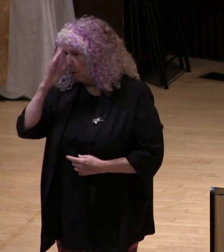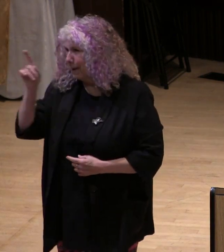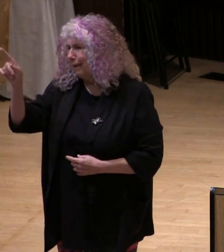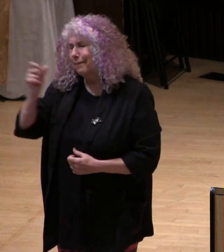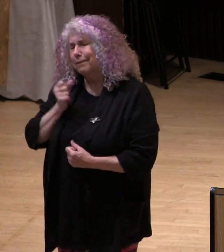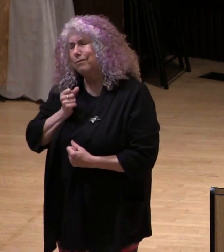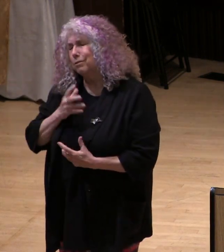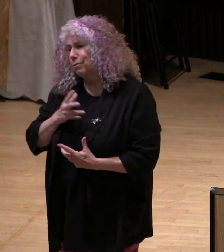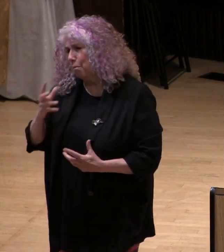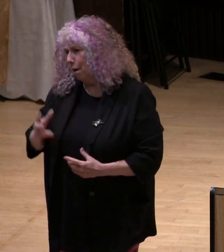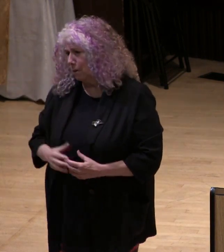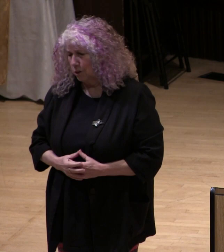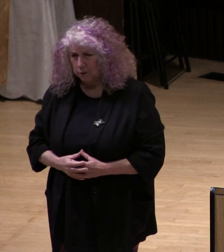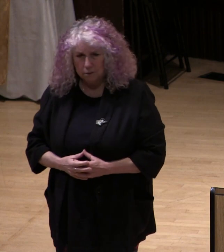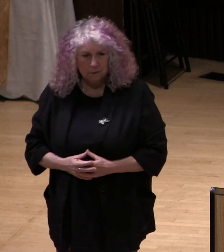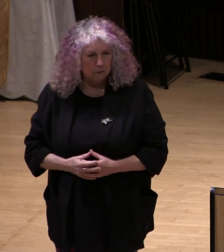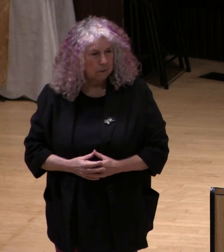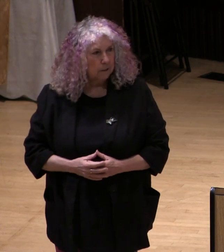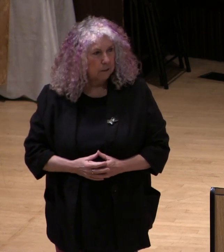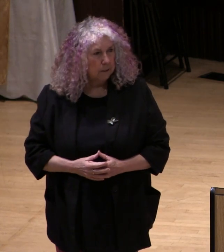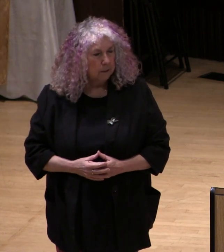God loves you.